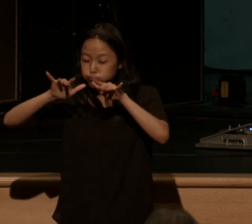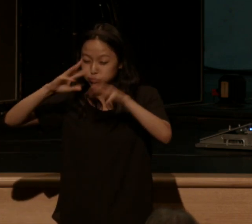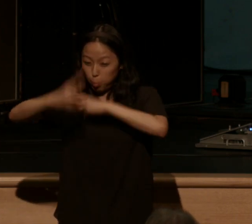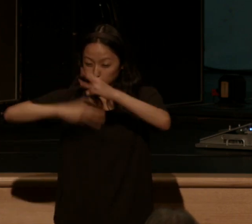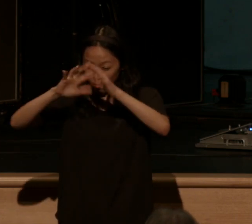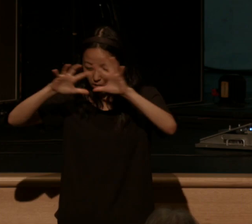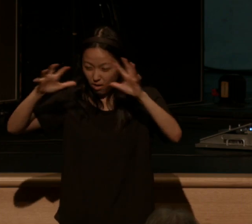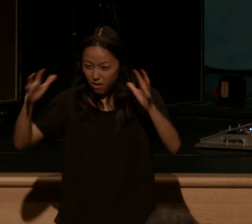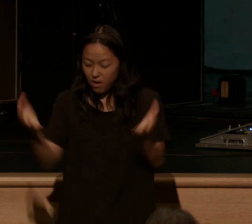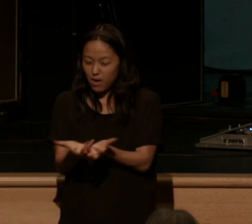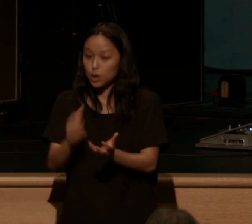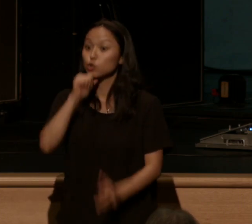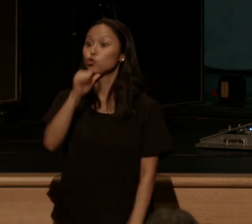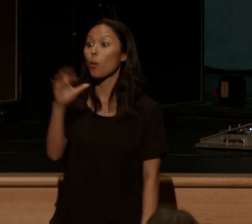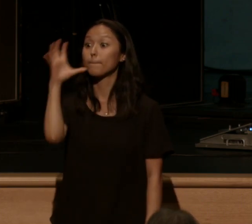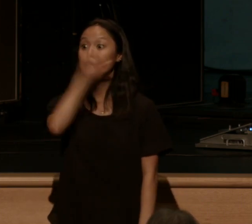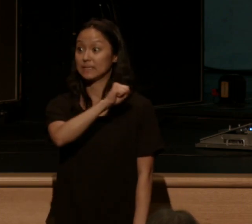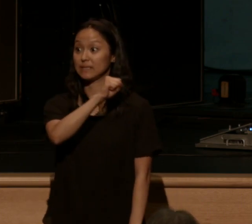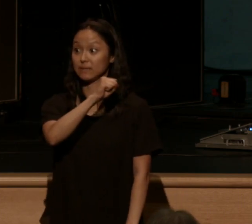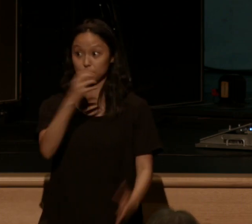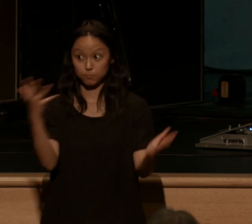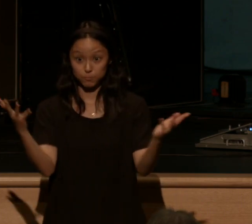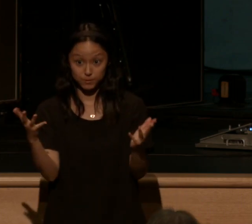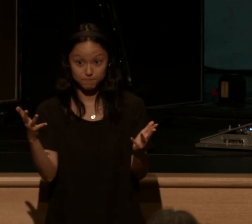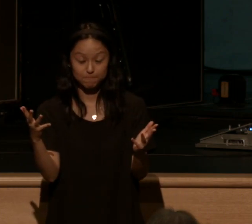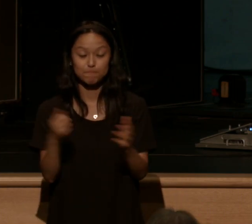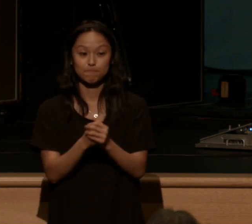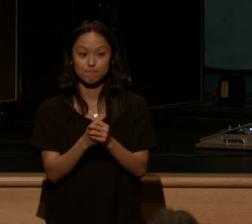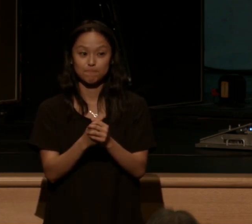earth. So don't miss this, okay?